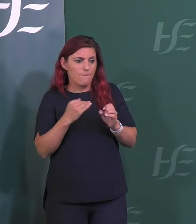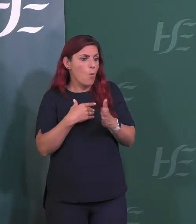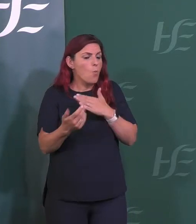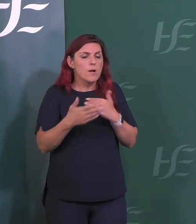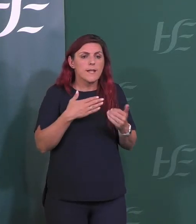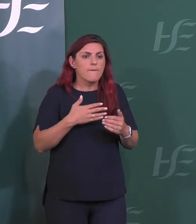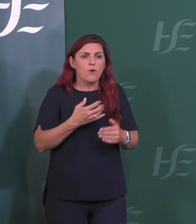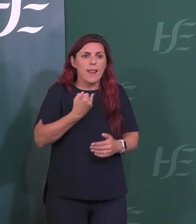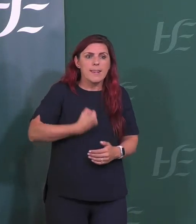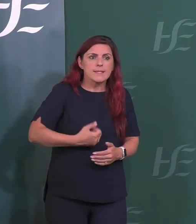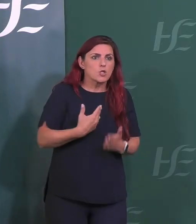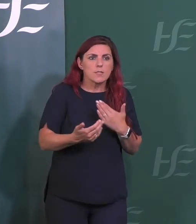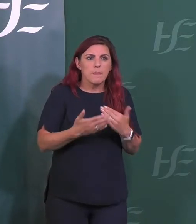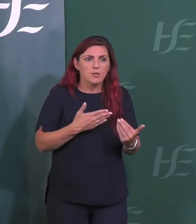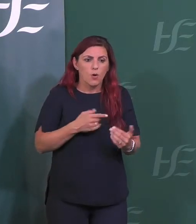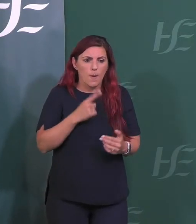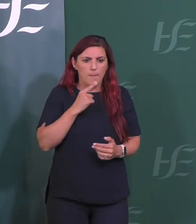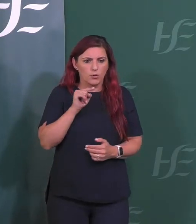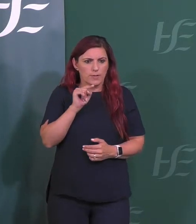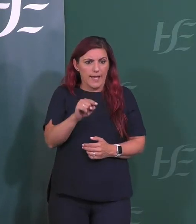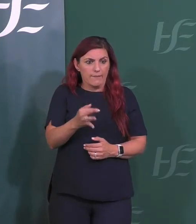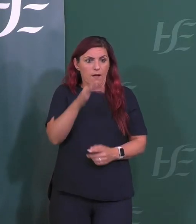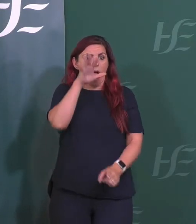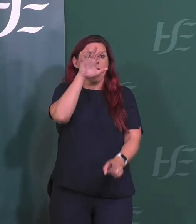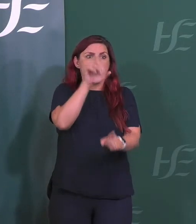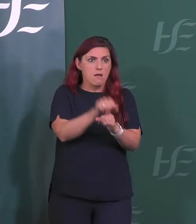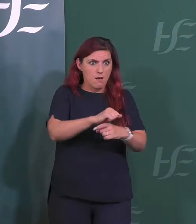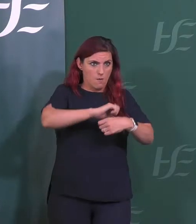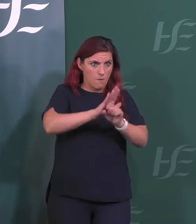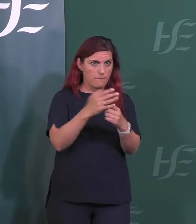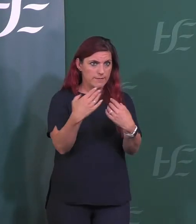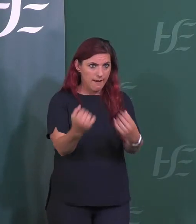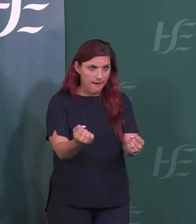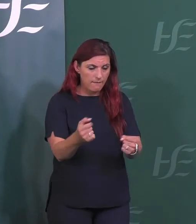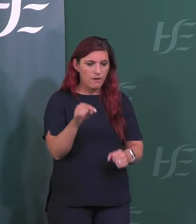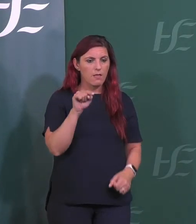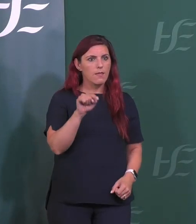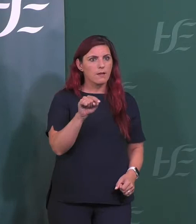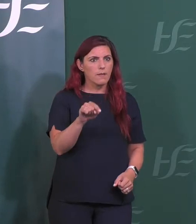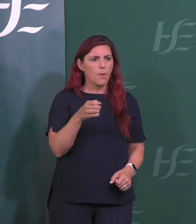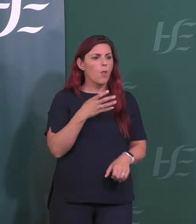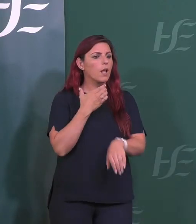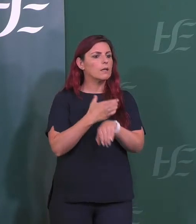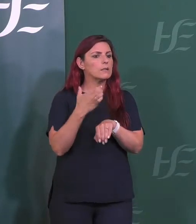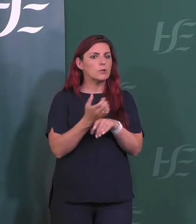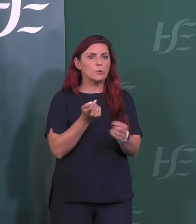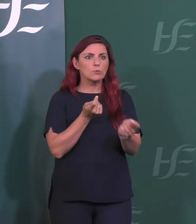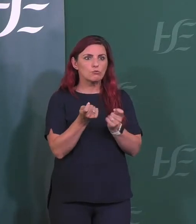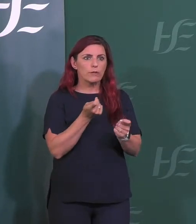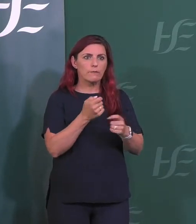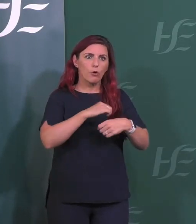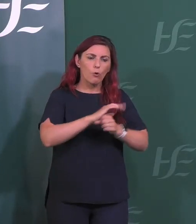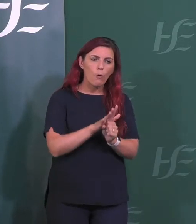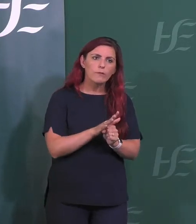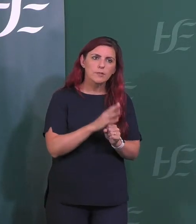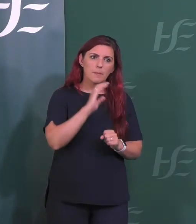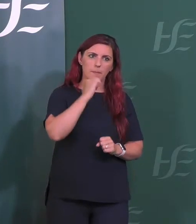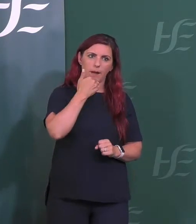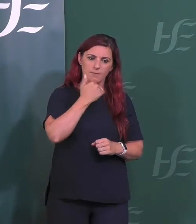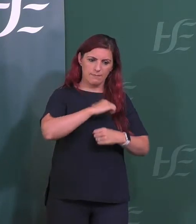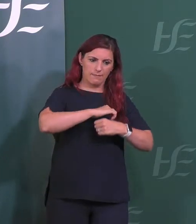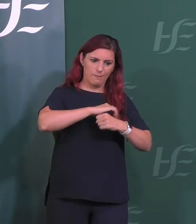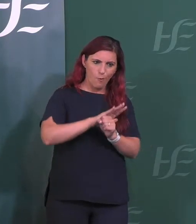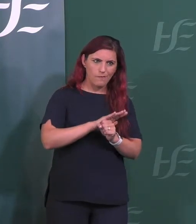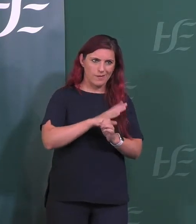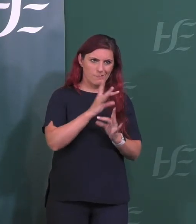they've been identified with COVID or having COVID, they'll be continued to be treated for COVID because COVID makes people